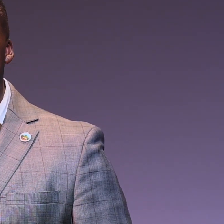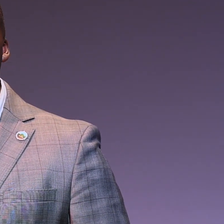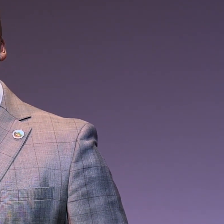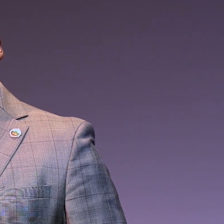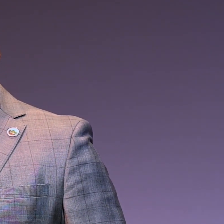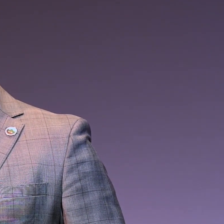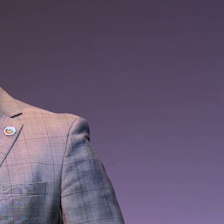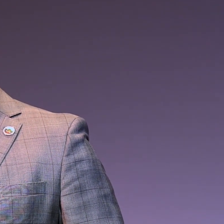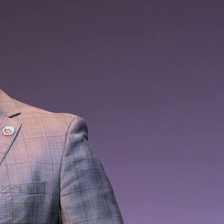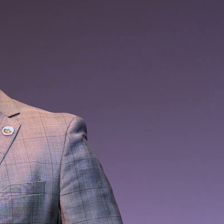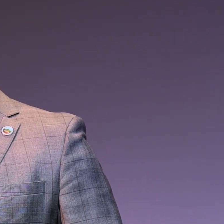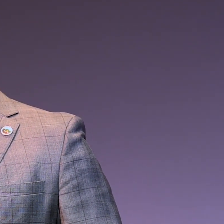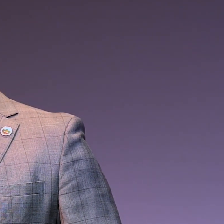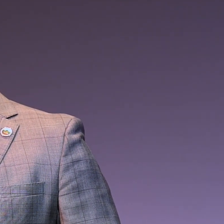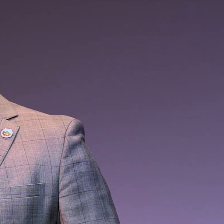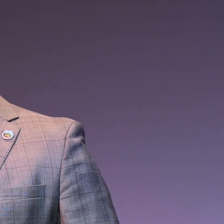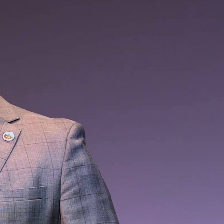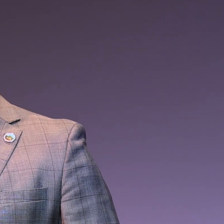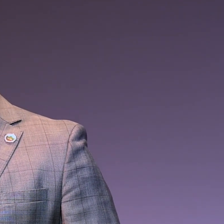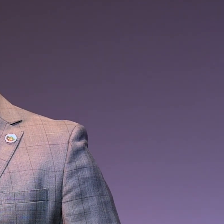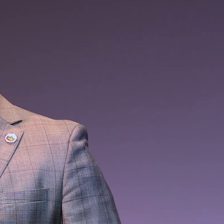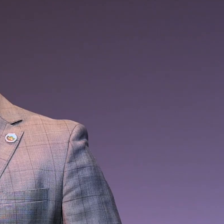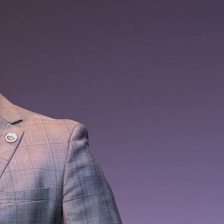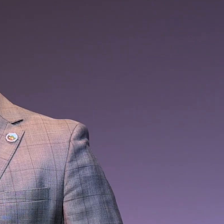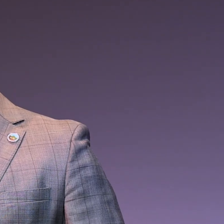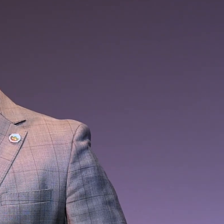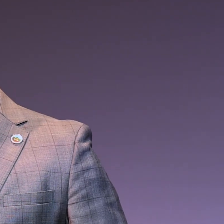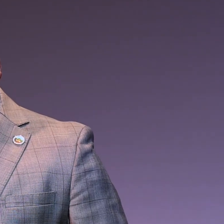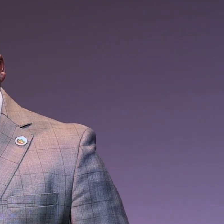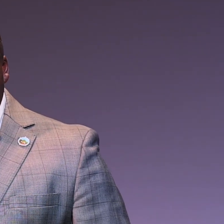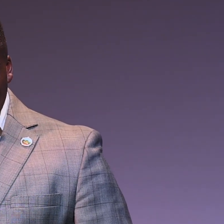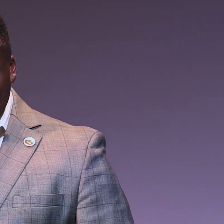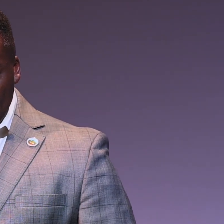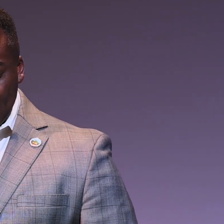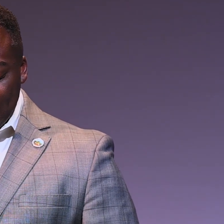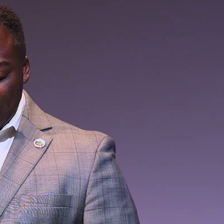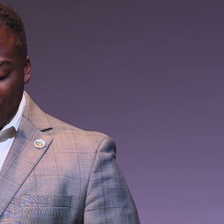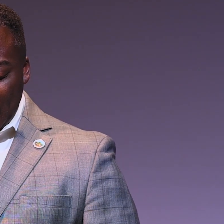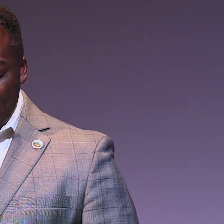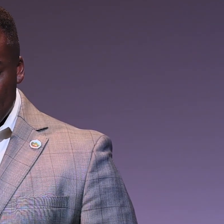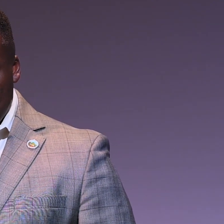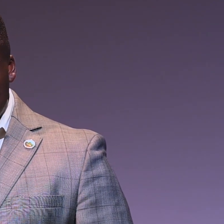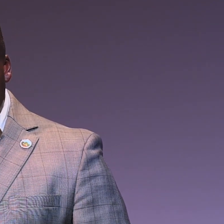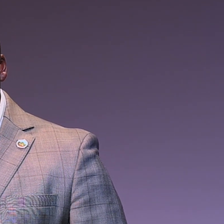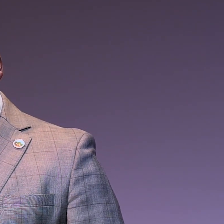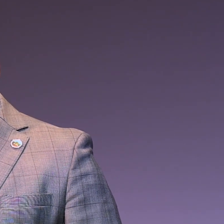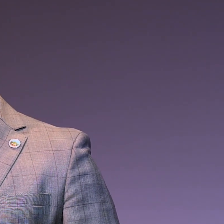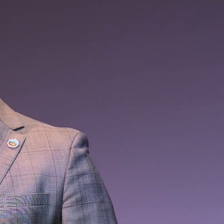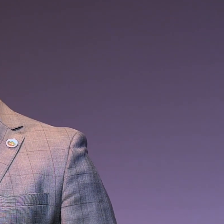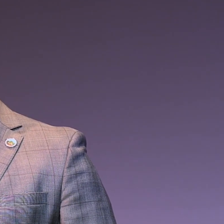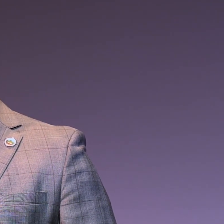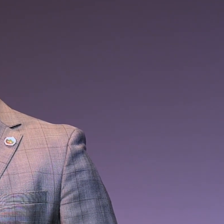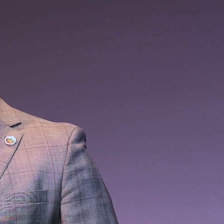imagination, and meaning into our daily lives. Within this thriving arts community, the Howard County